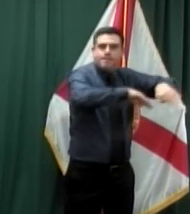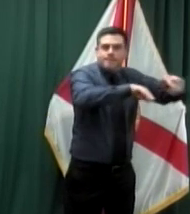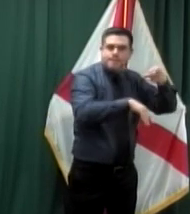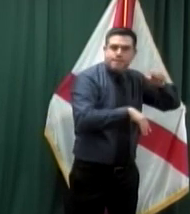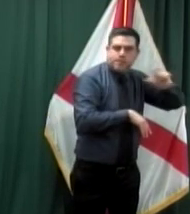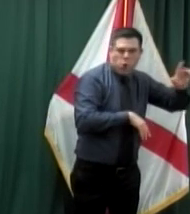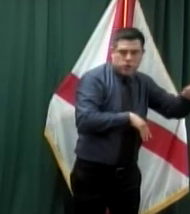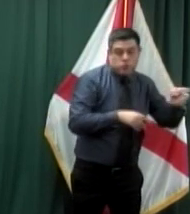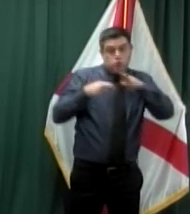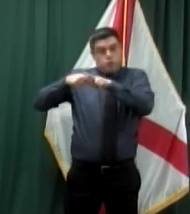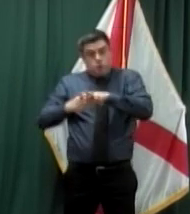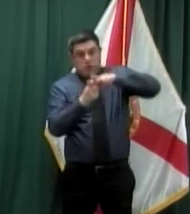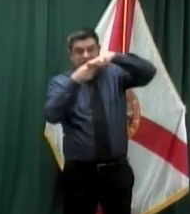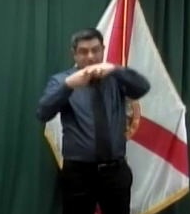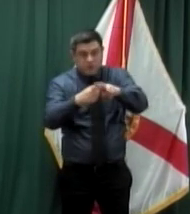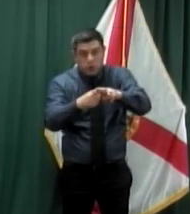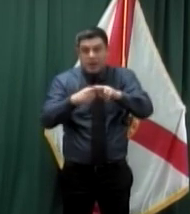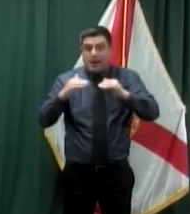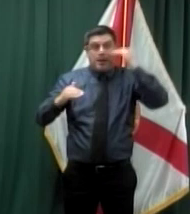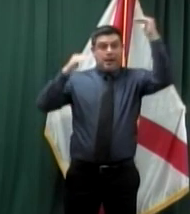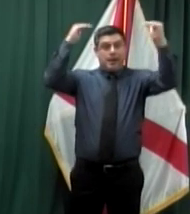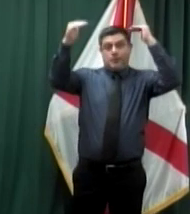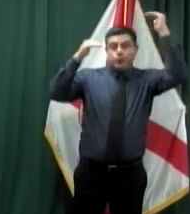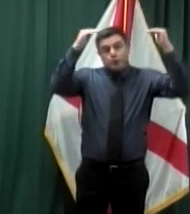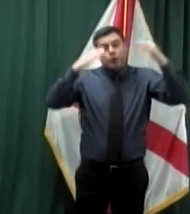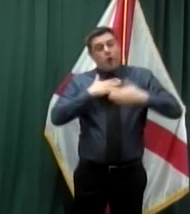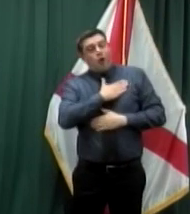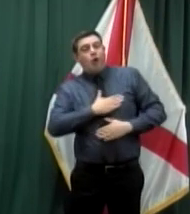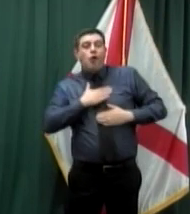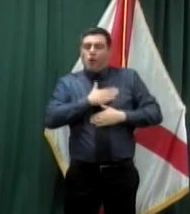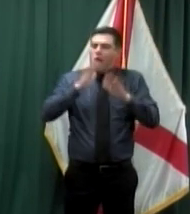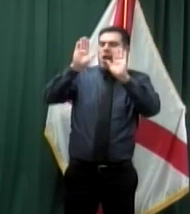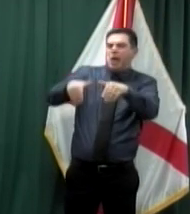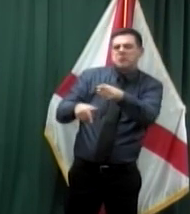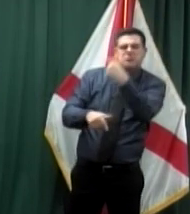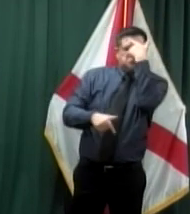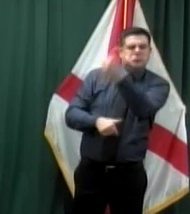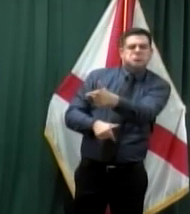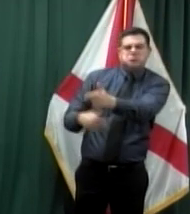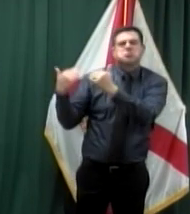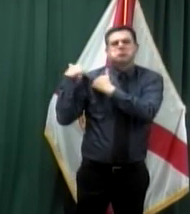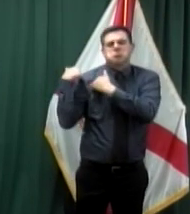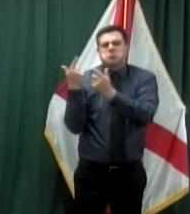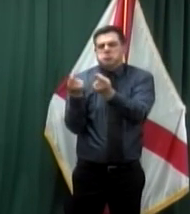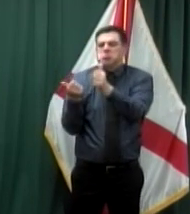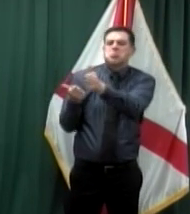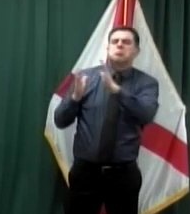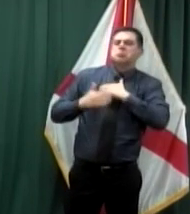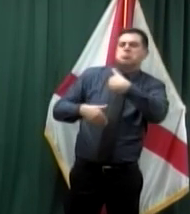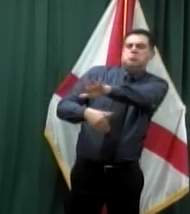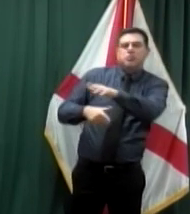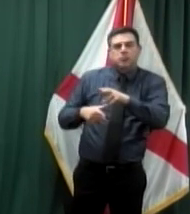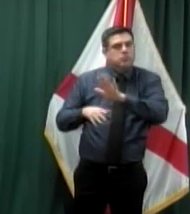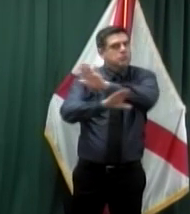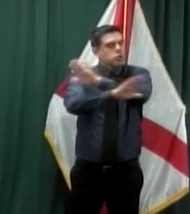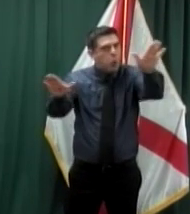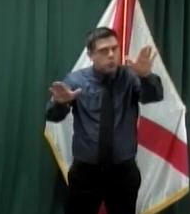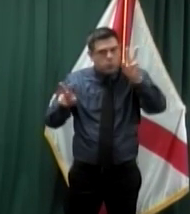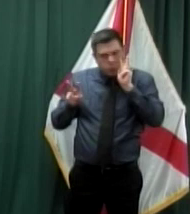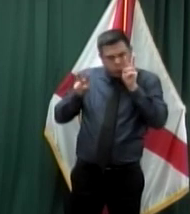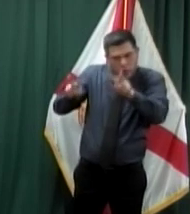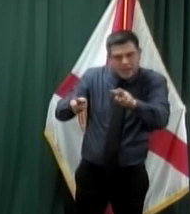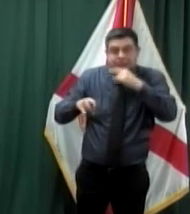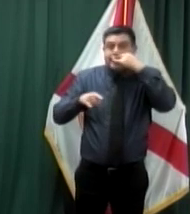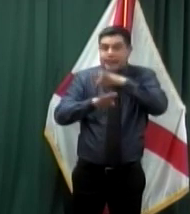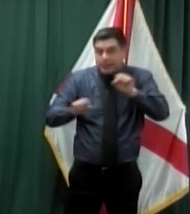unattended or near water. Be on the lookout, assign a water watcher. Install proper barriers, covers,